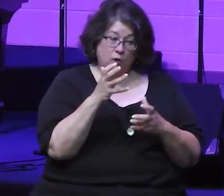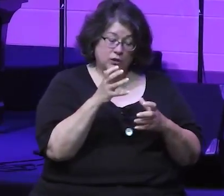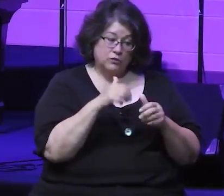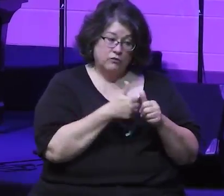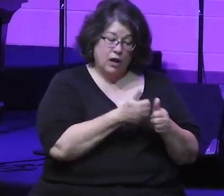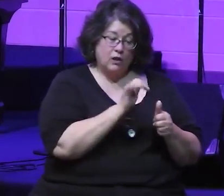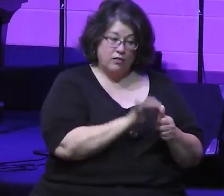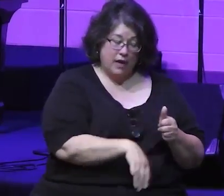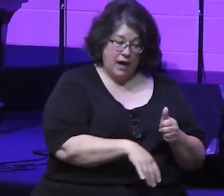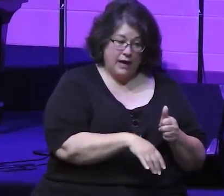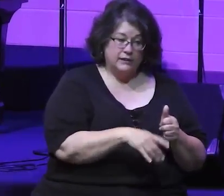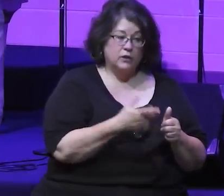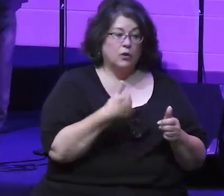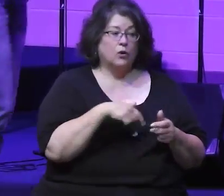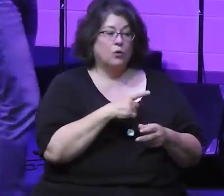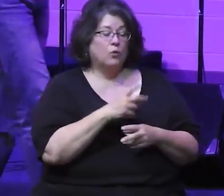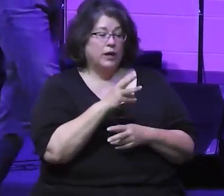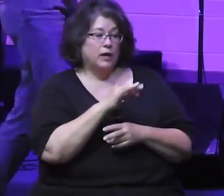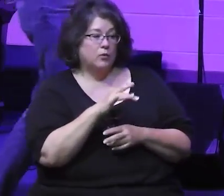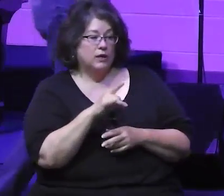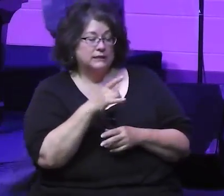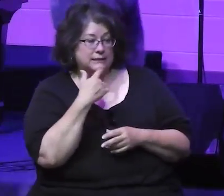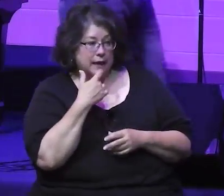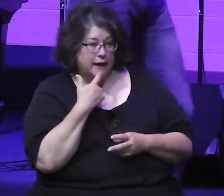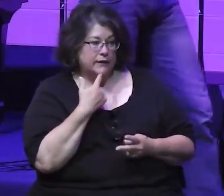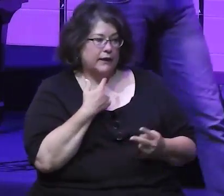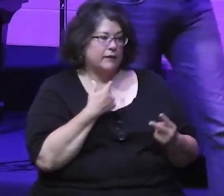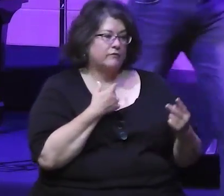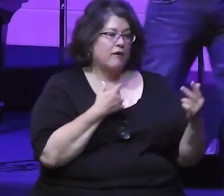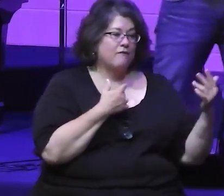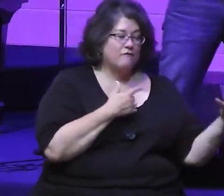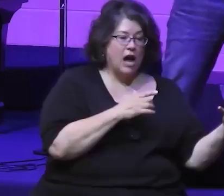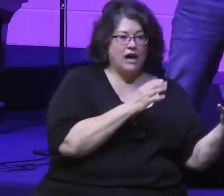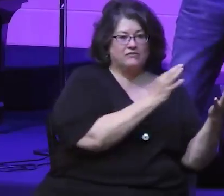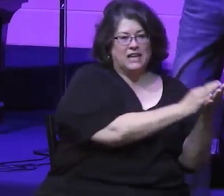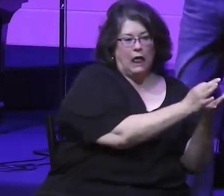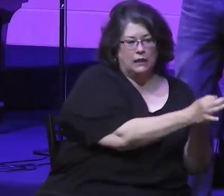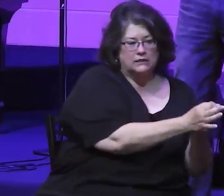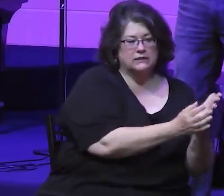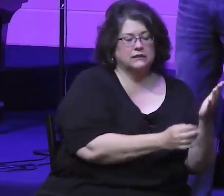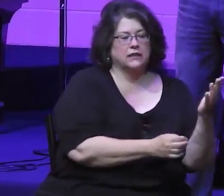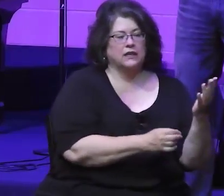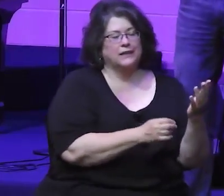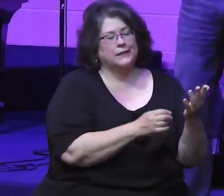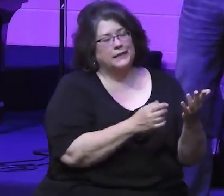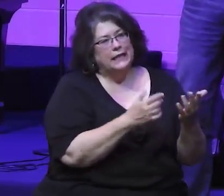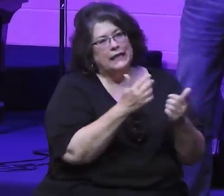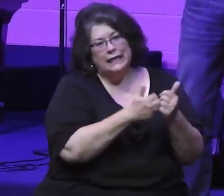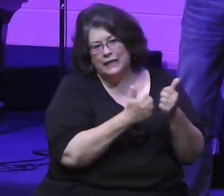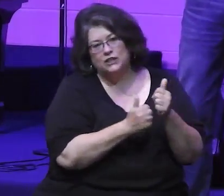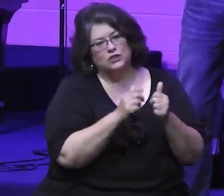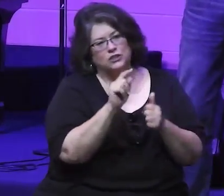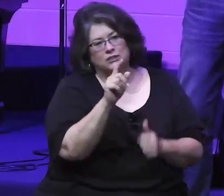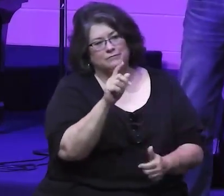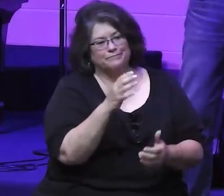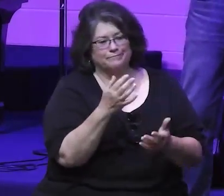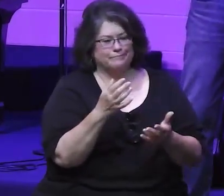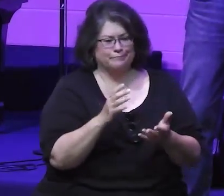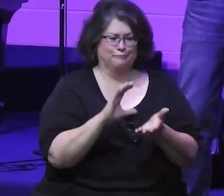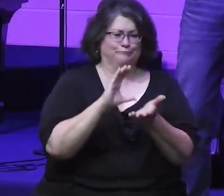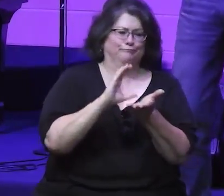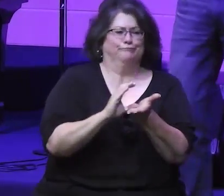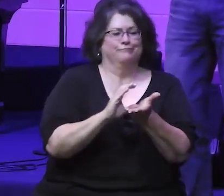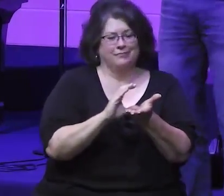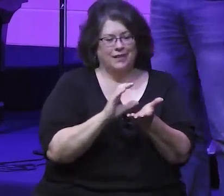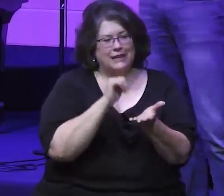or 5 times 75 pounds. He gave 2 talents of gold, 150 pounds roughly, or 1 talent of gold, 75